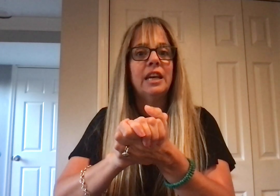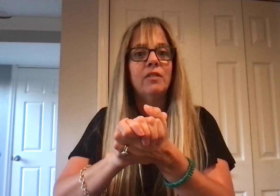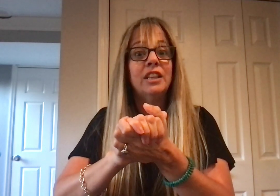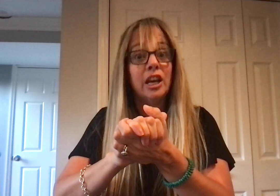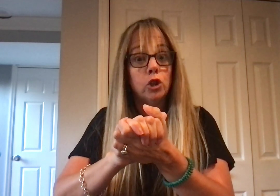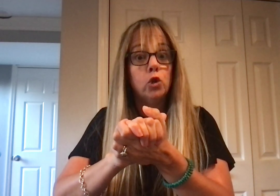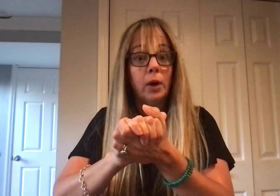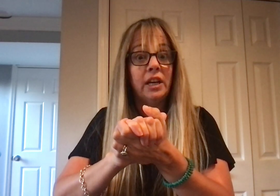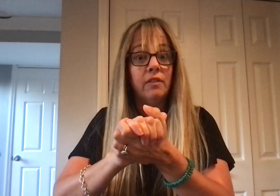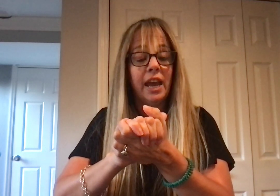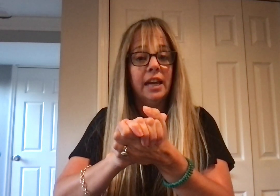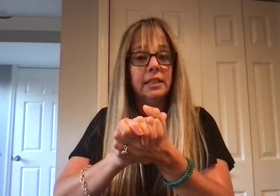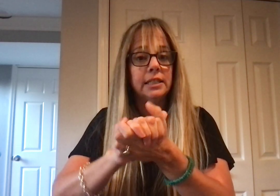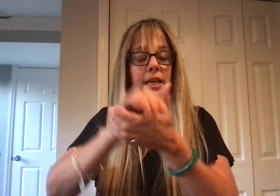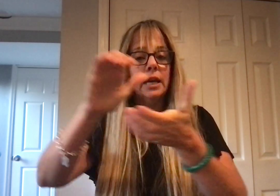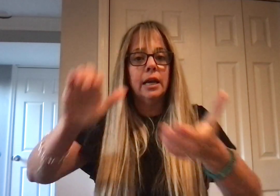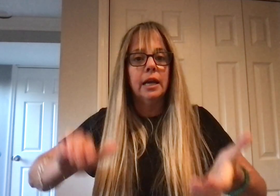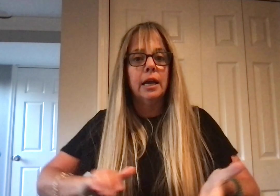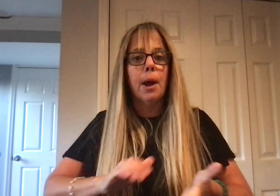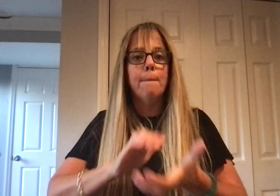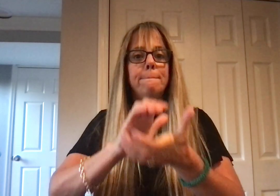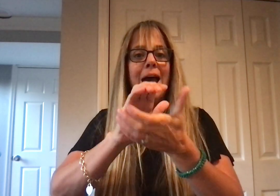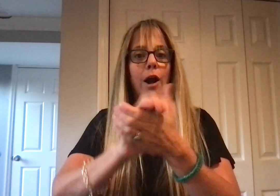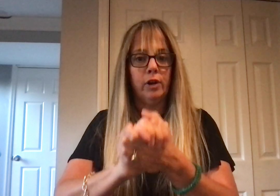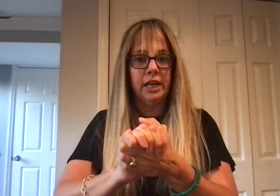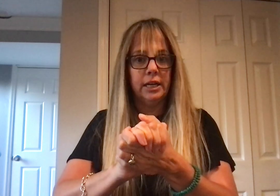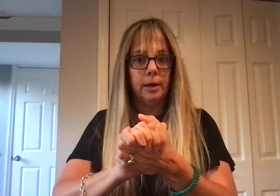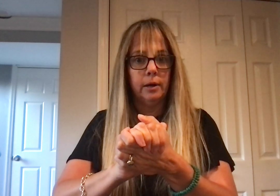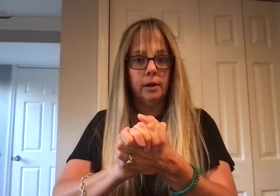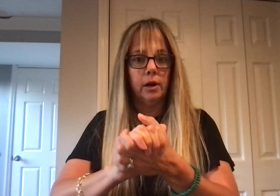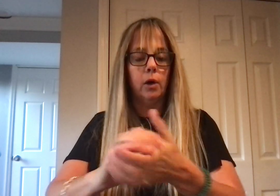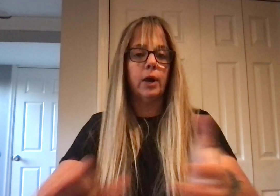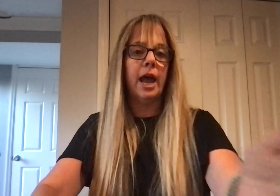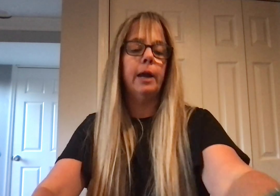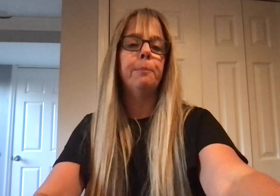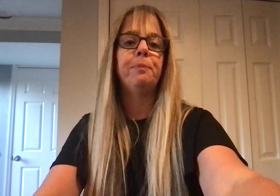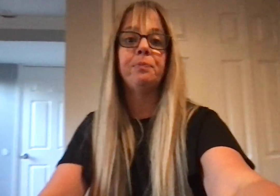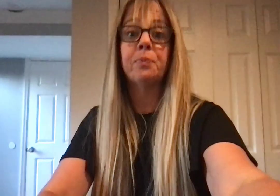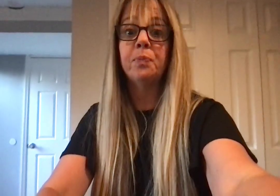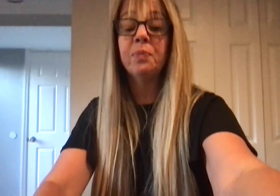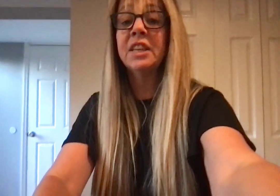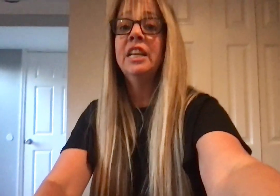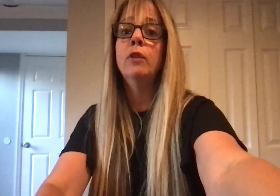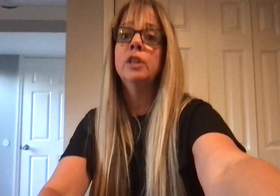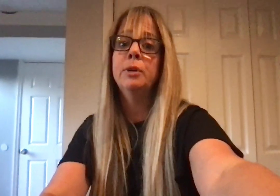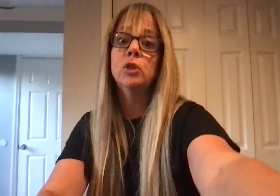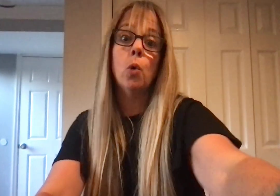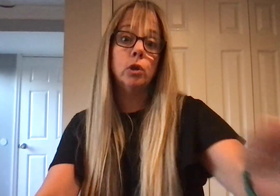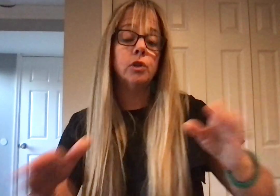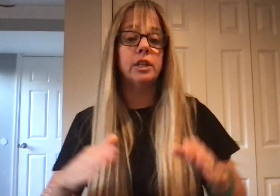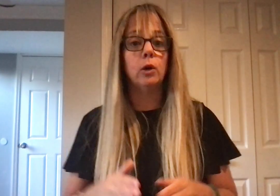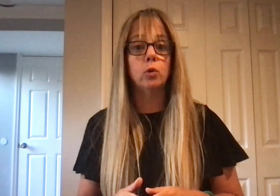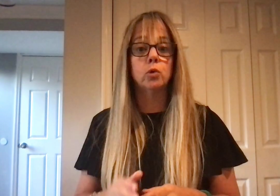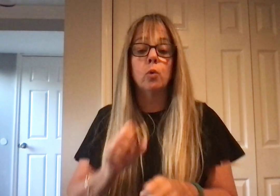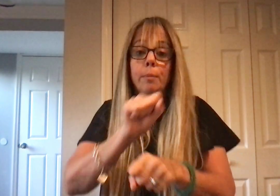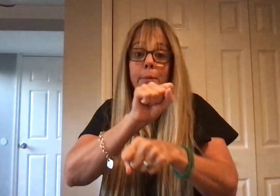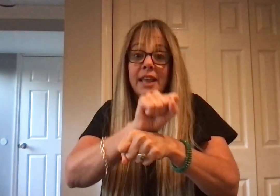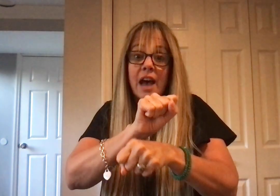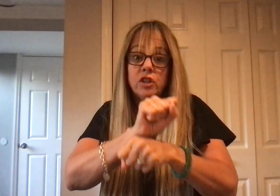it like the joining of hands. Married, okay? Now, if somebody's older and they go to school, maybe they have a